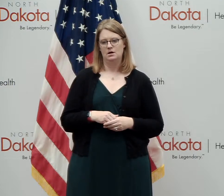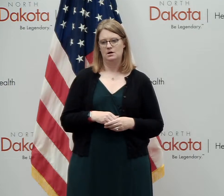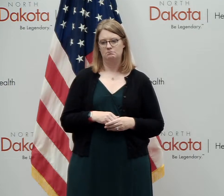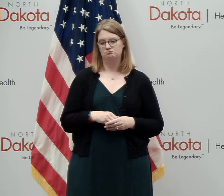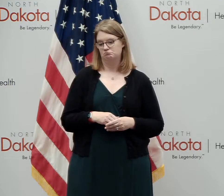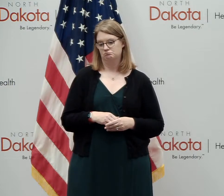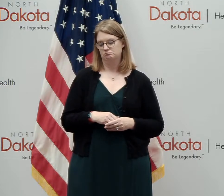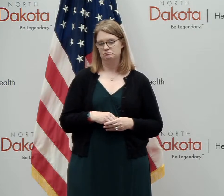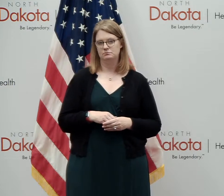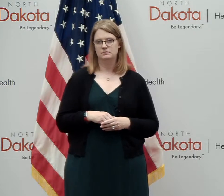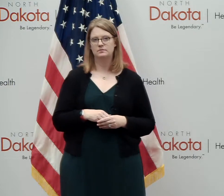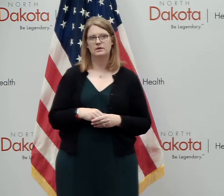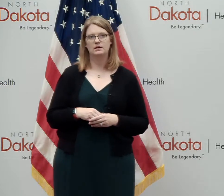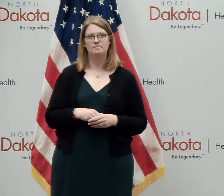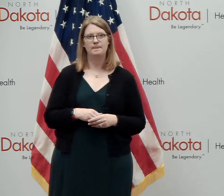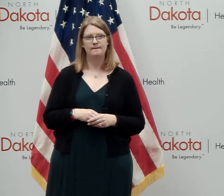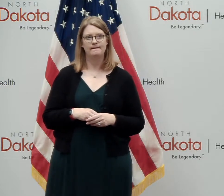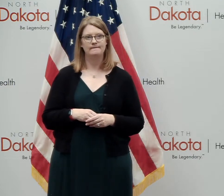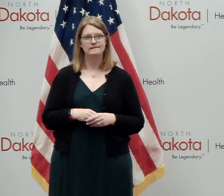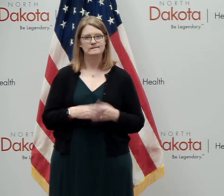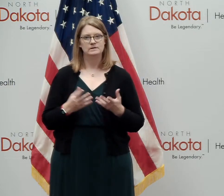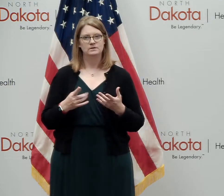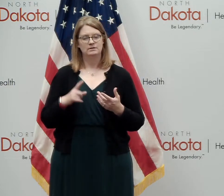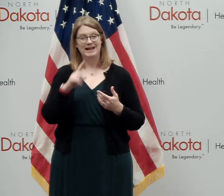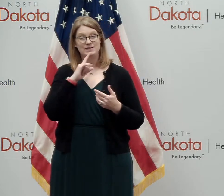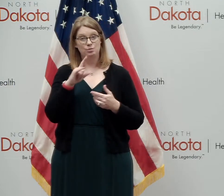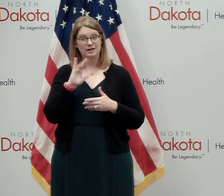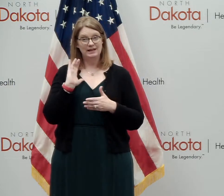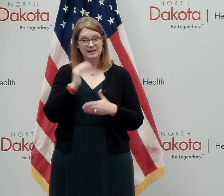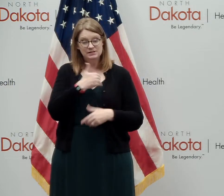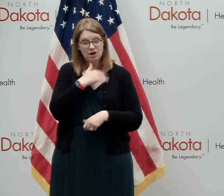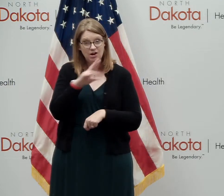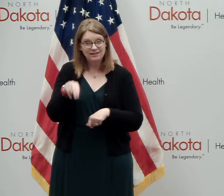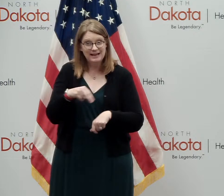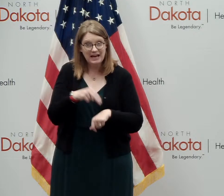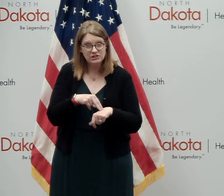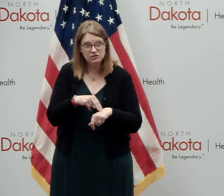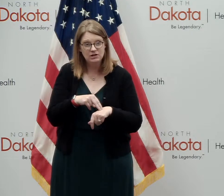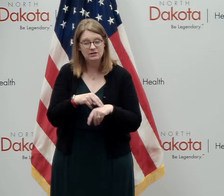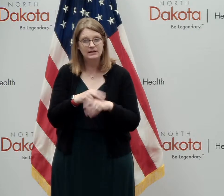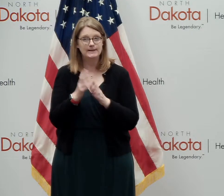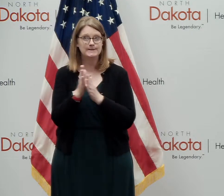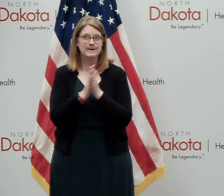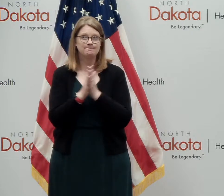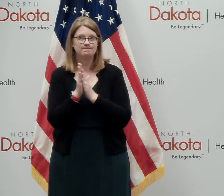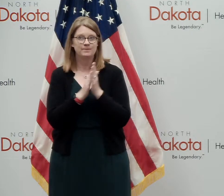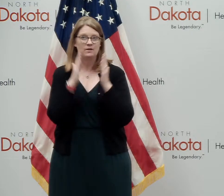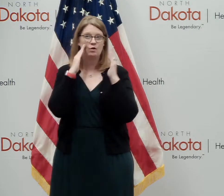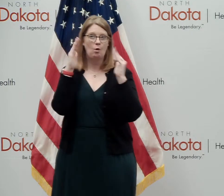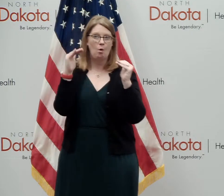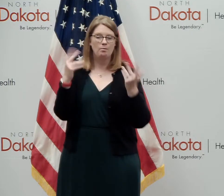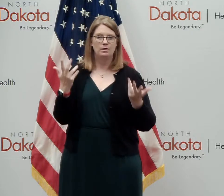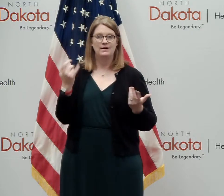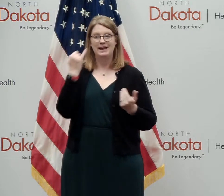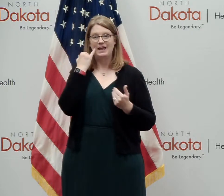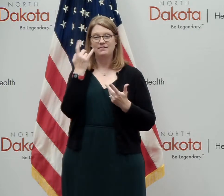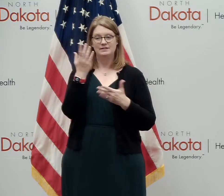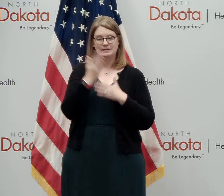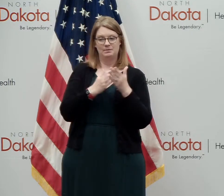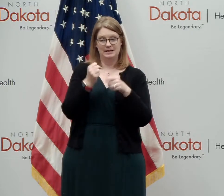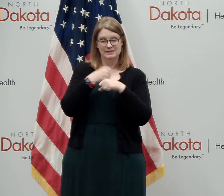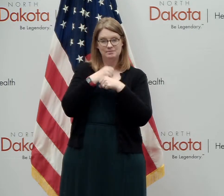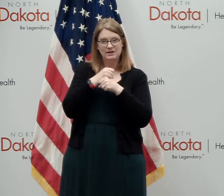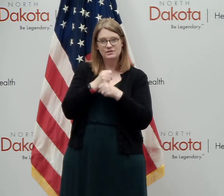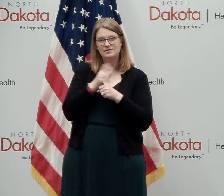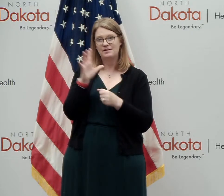before, I think, again, as our nation looks for something hopeful, if we got the capacity for some of these manufacturers to